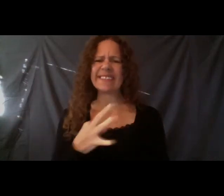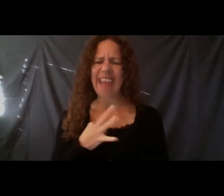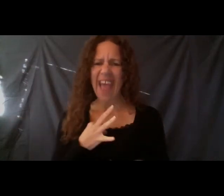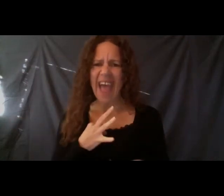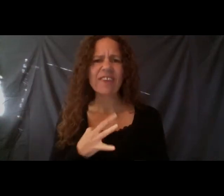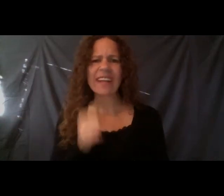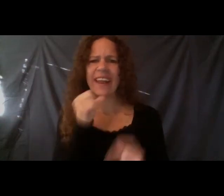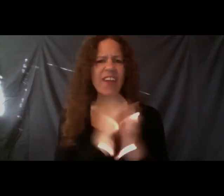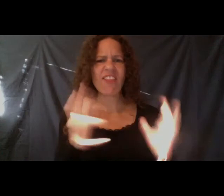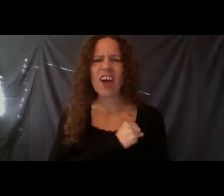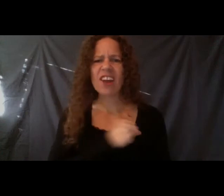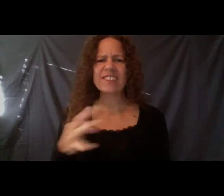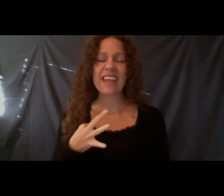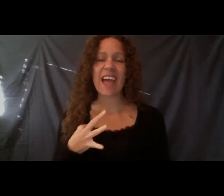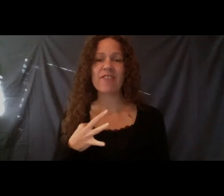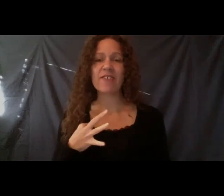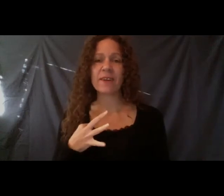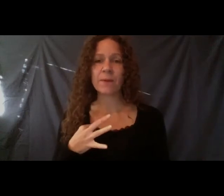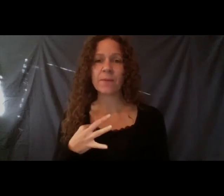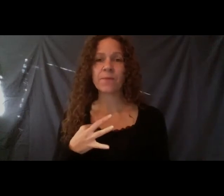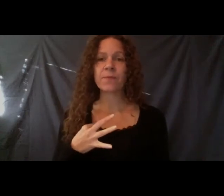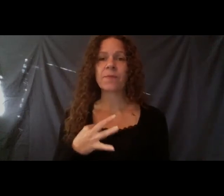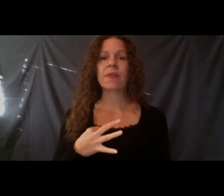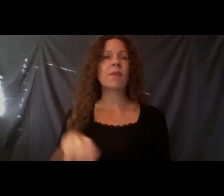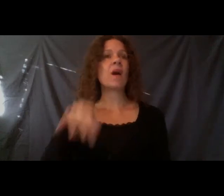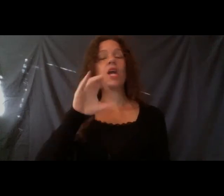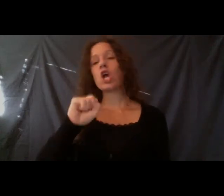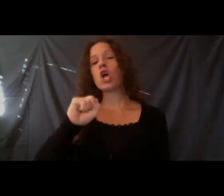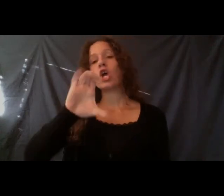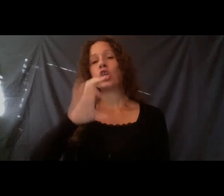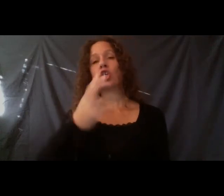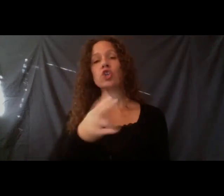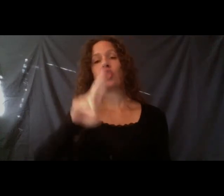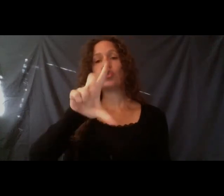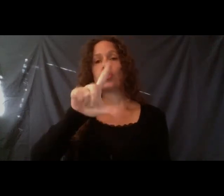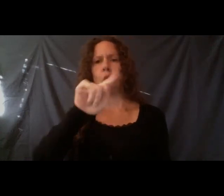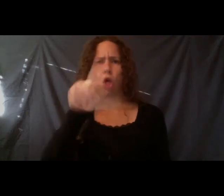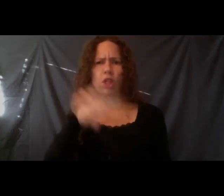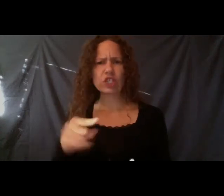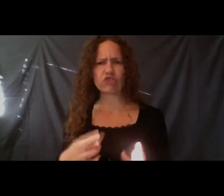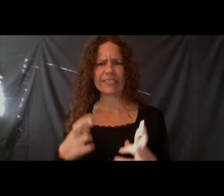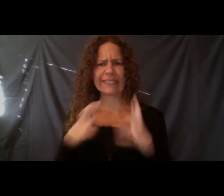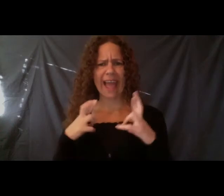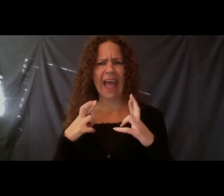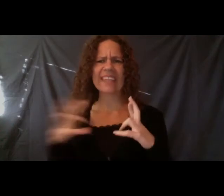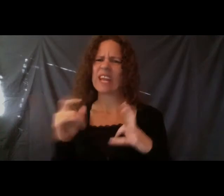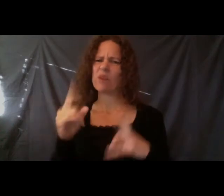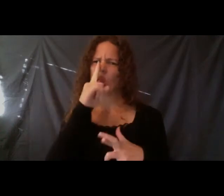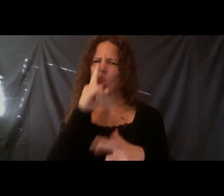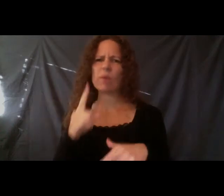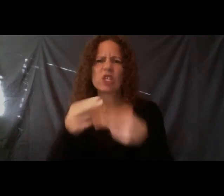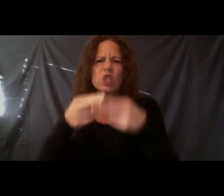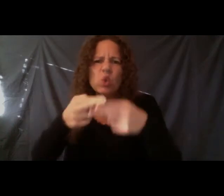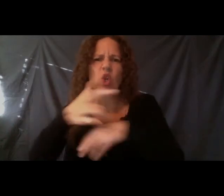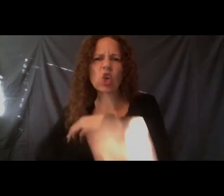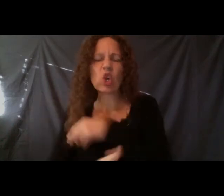but Debbie Wasserman Schultz kind of resigned in a hurry. So Tom had a lot to do and rebuild that